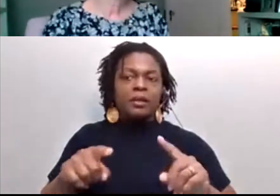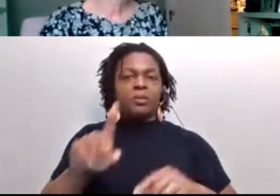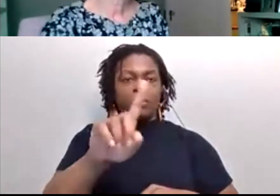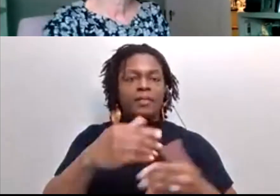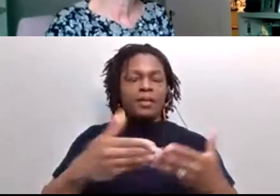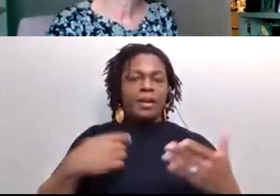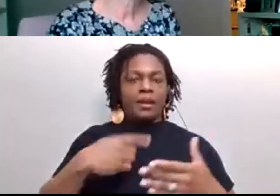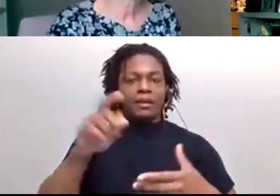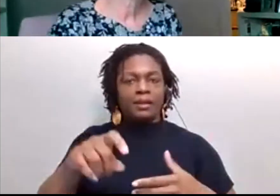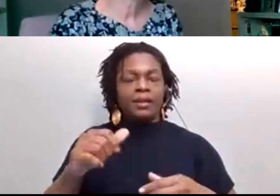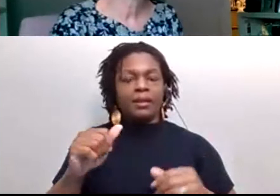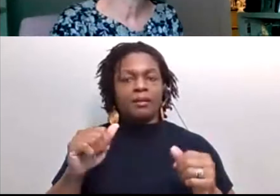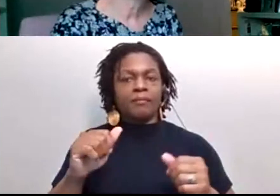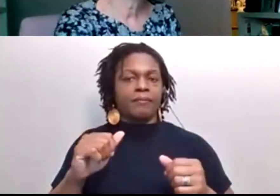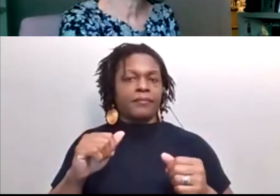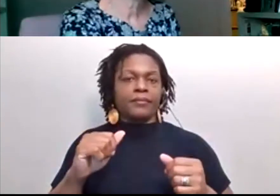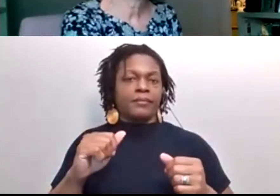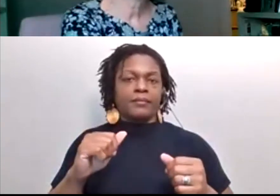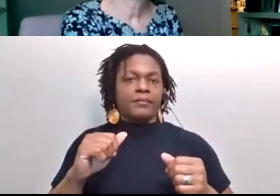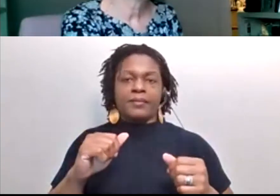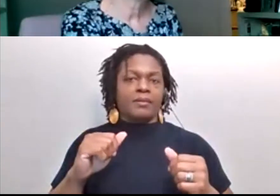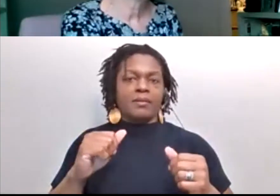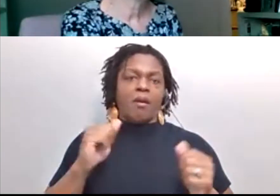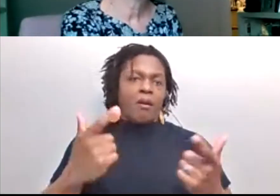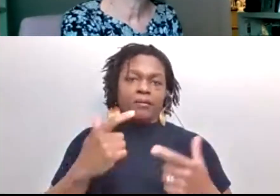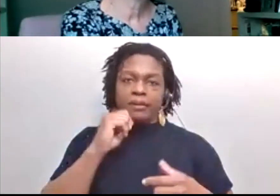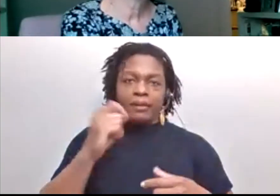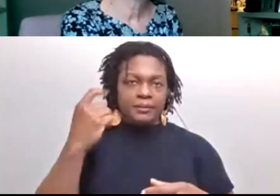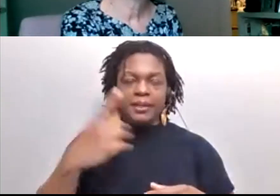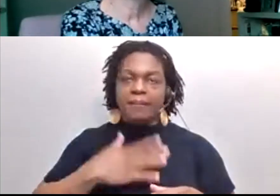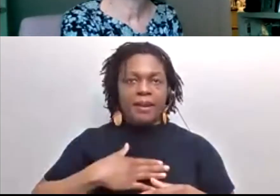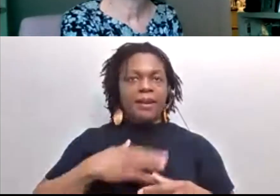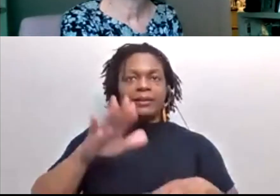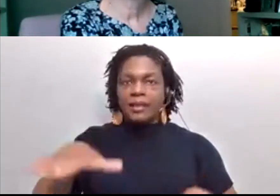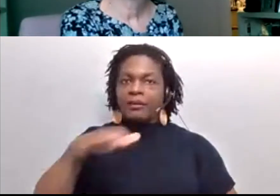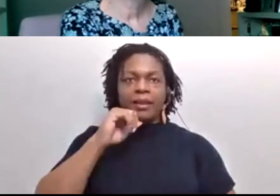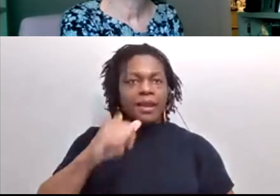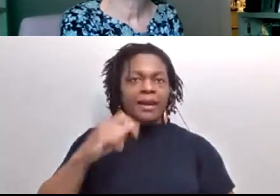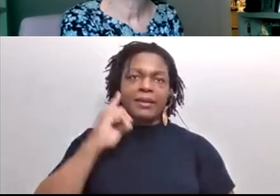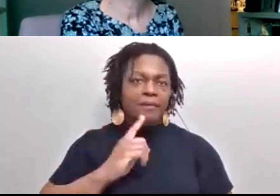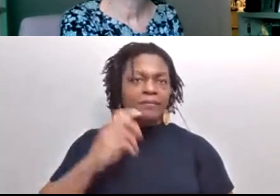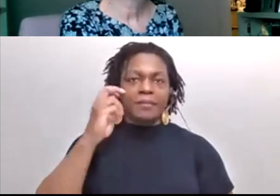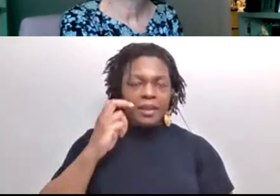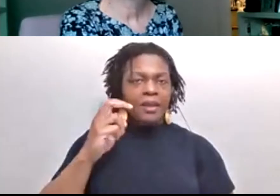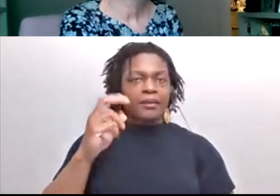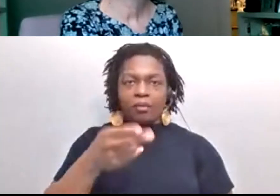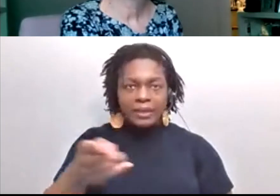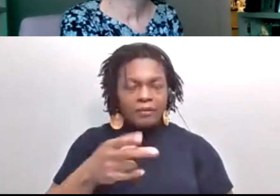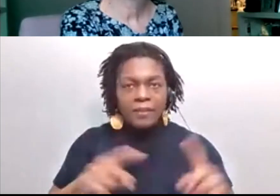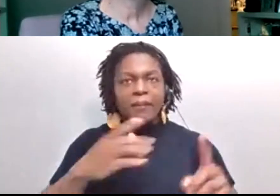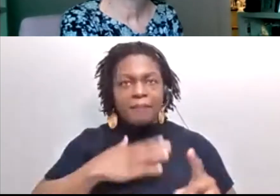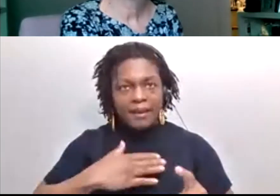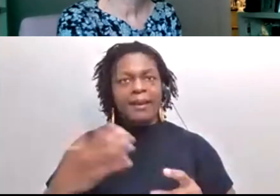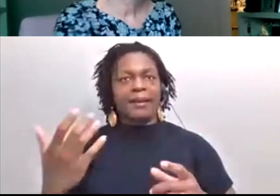think everyone probably don't realize is my child is not deaf, blind, hard of hearing, but my child communicates